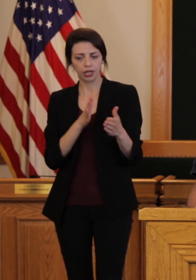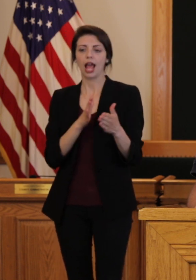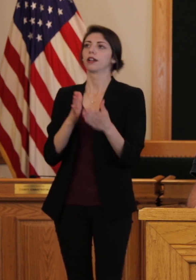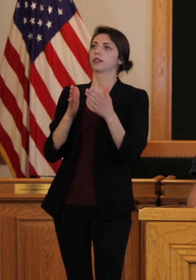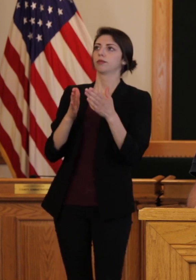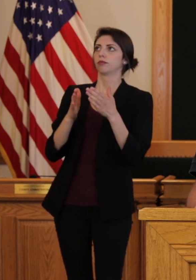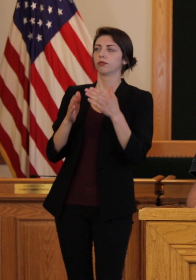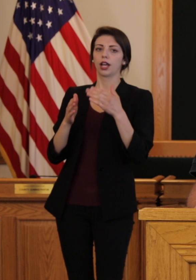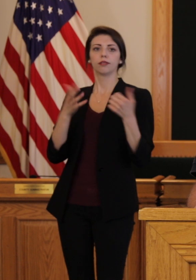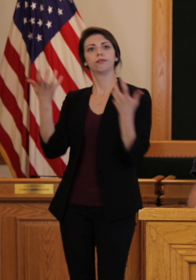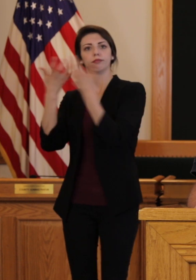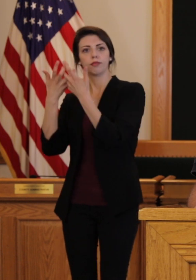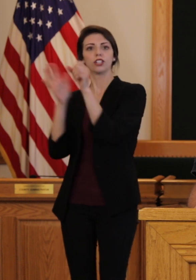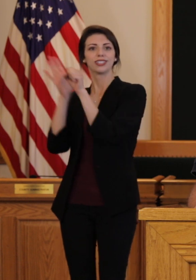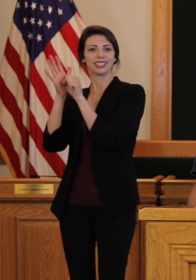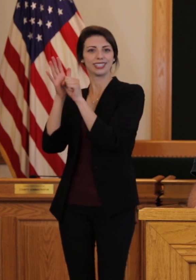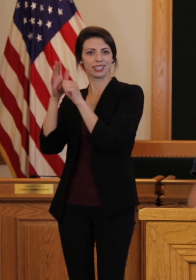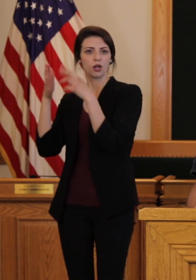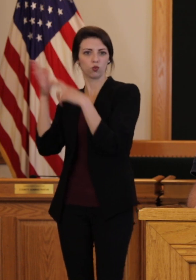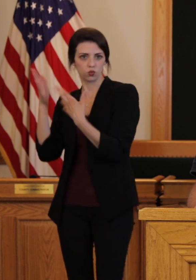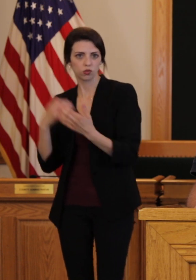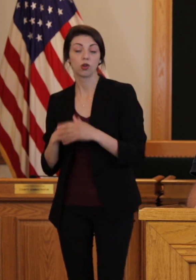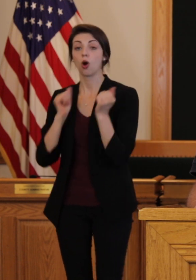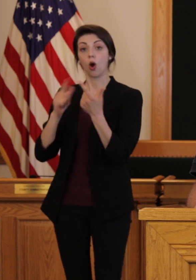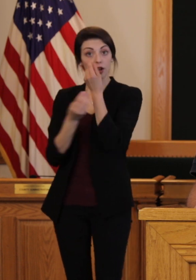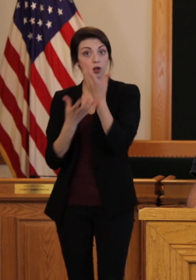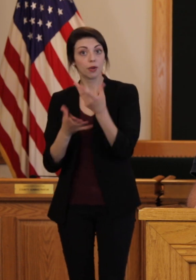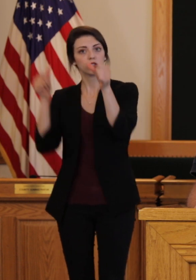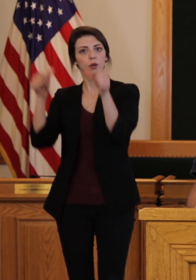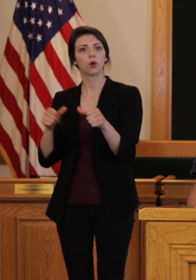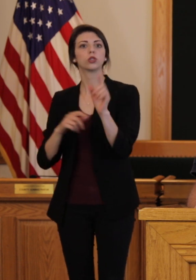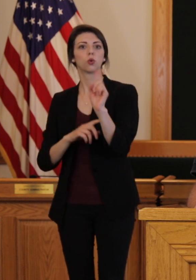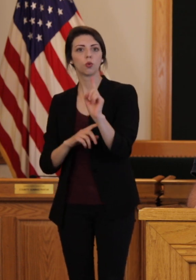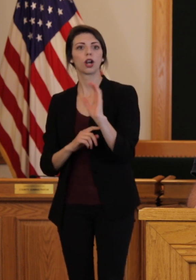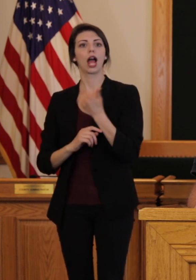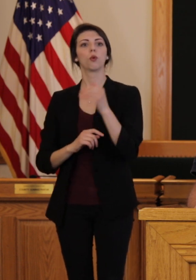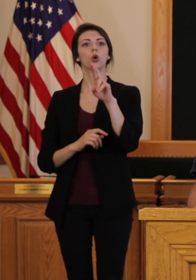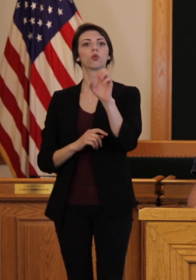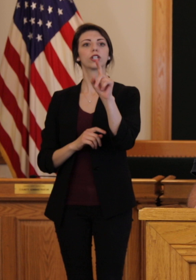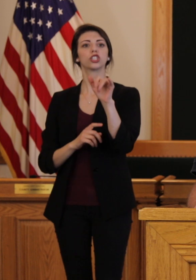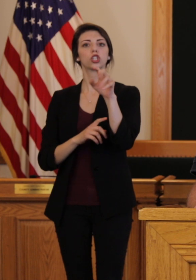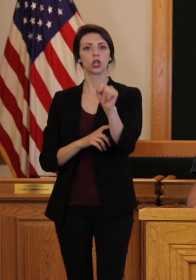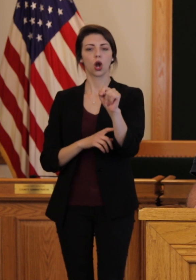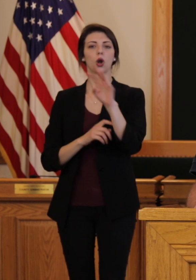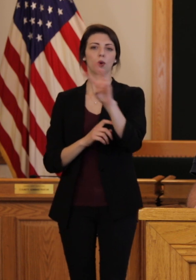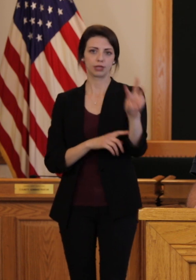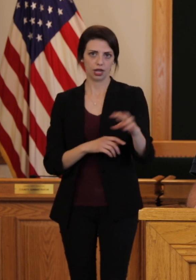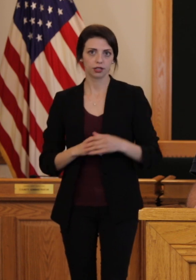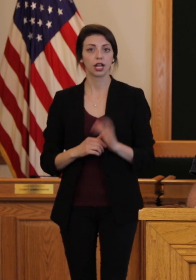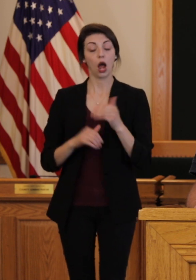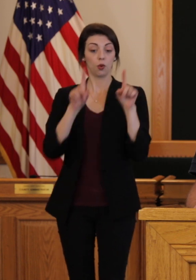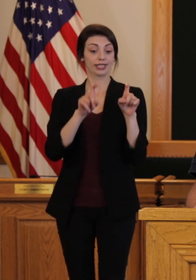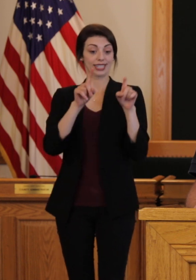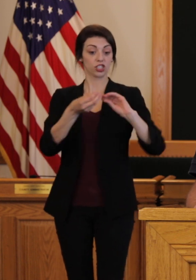guidelines. All of this information is posted on the OswegoCounty.com Restart website page. Our testing numbers are looking good